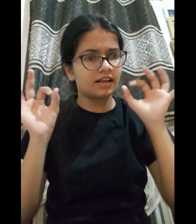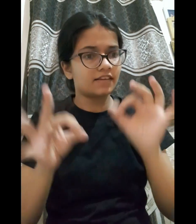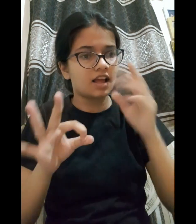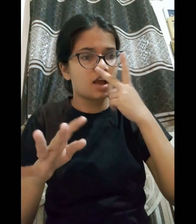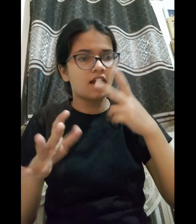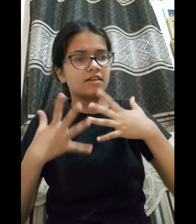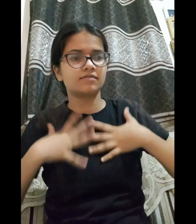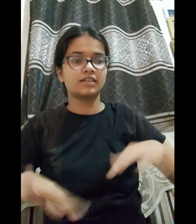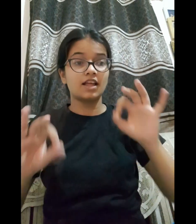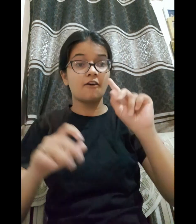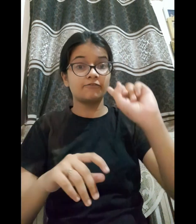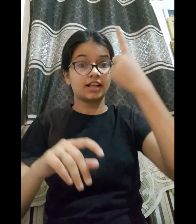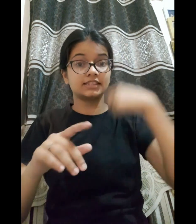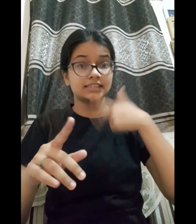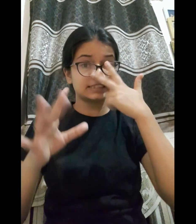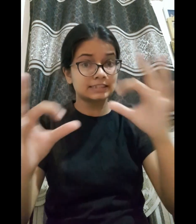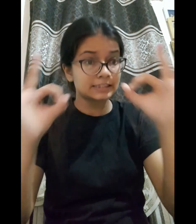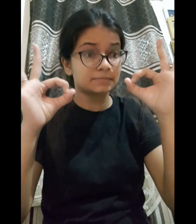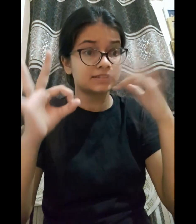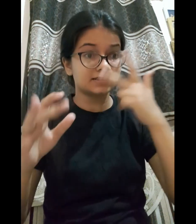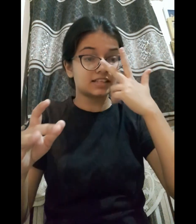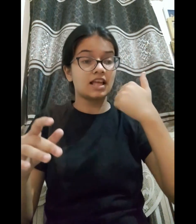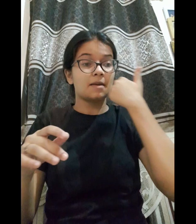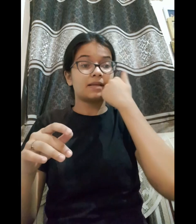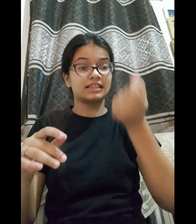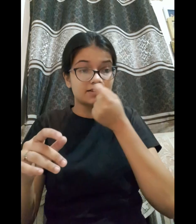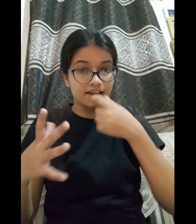okay, especially in the elderly, especially the diabetics,